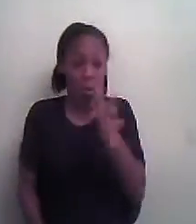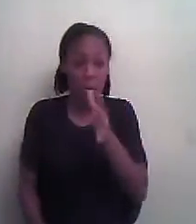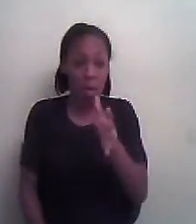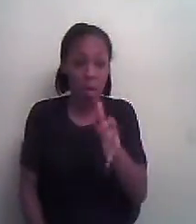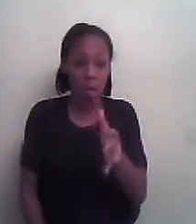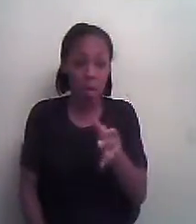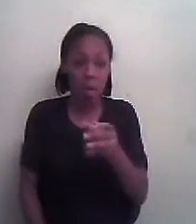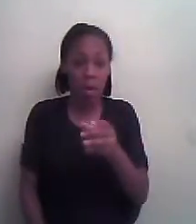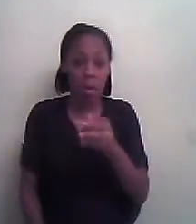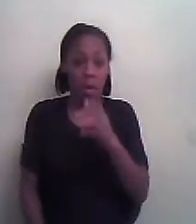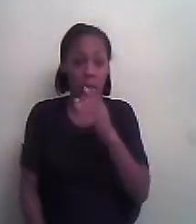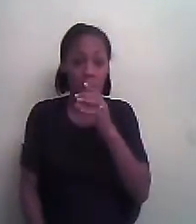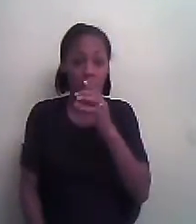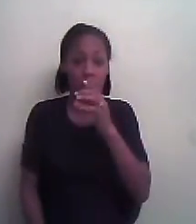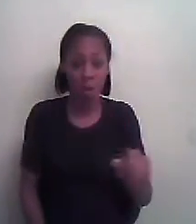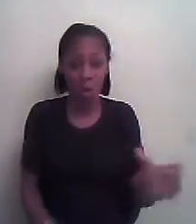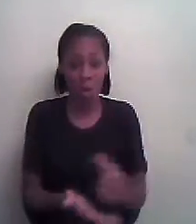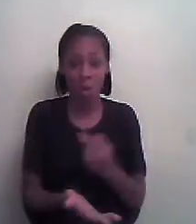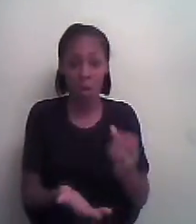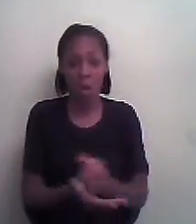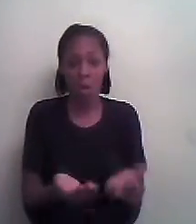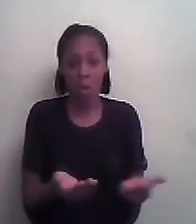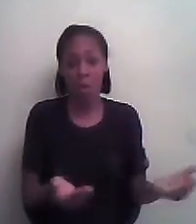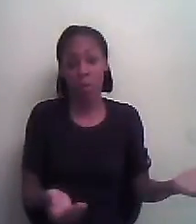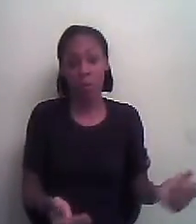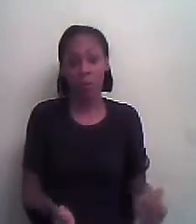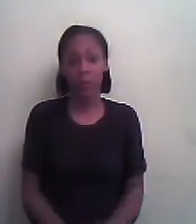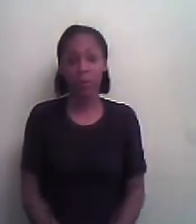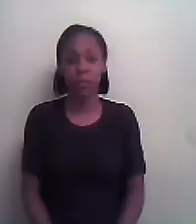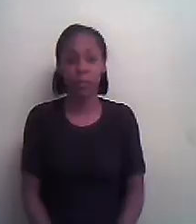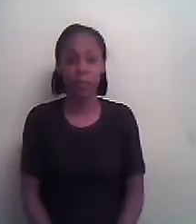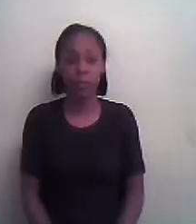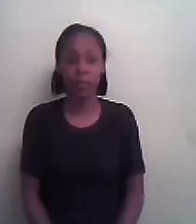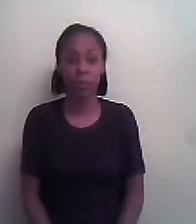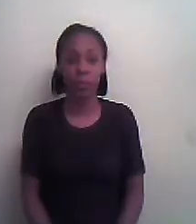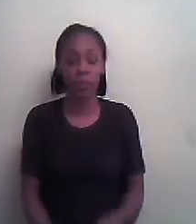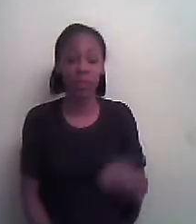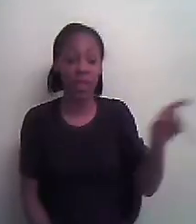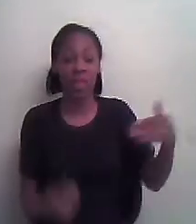also made into a table, a very rare piece of furniture.